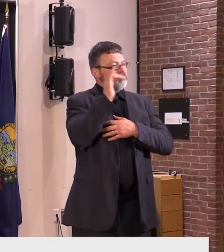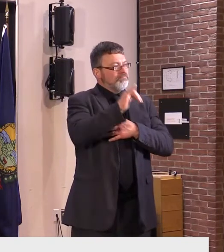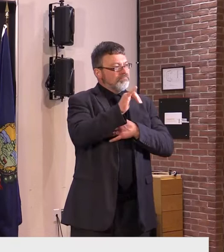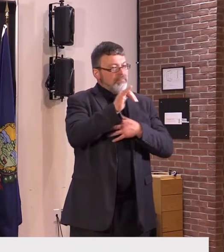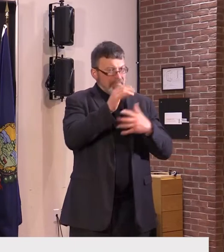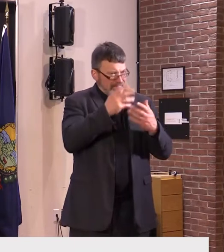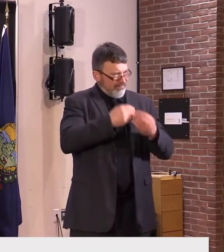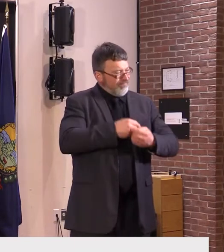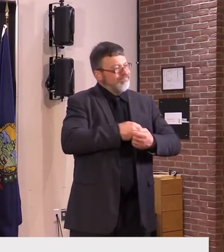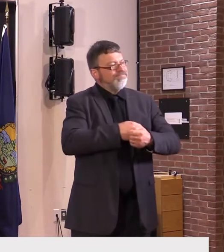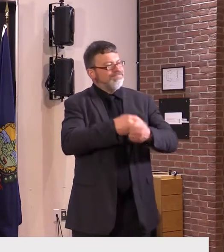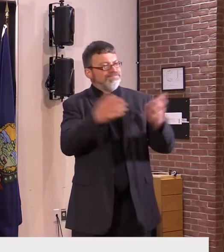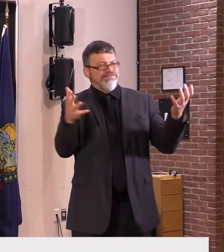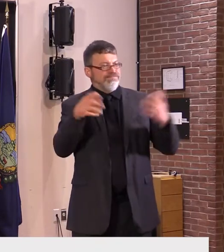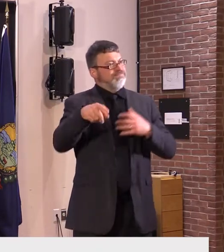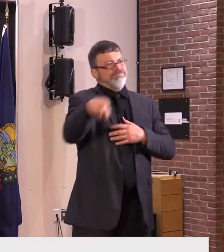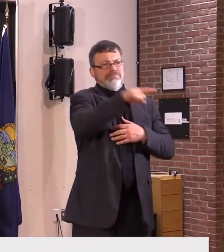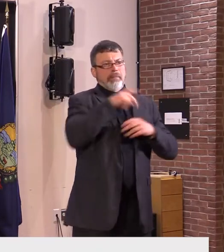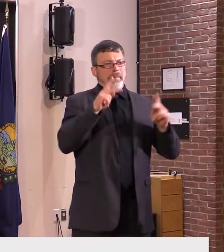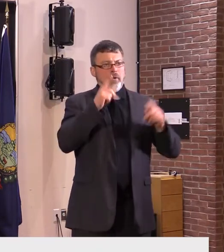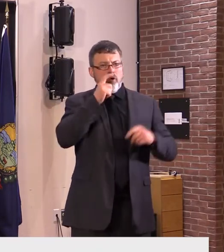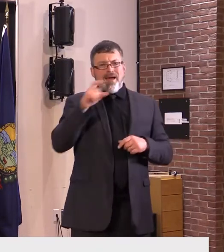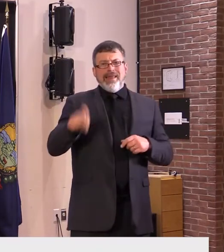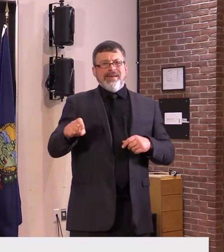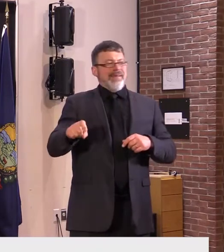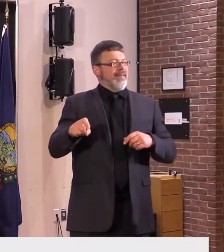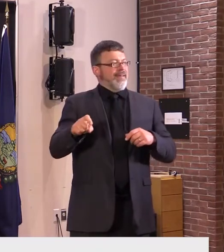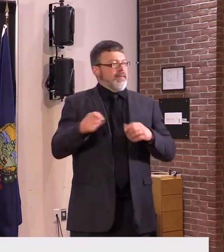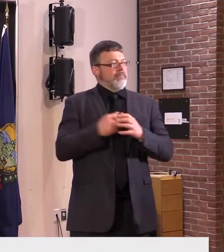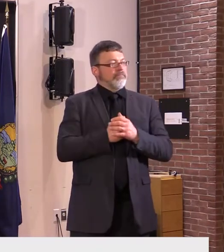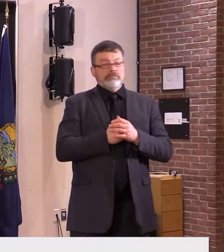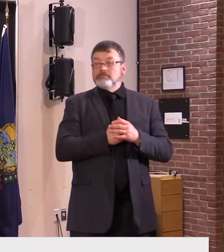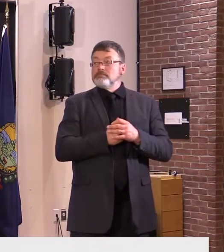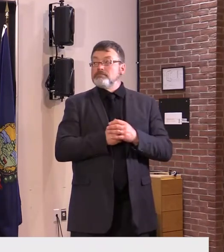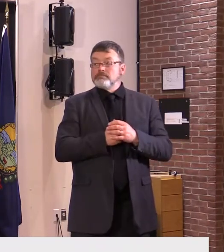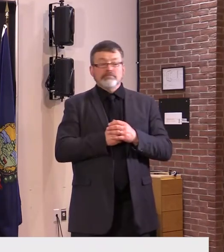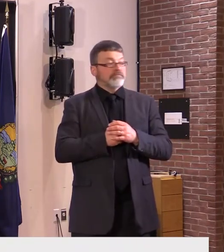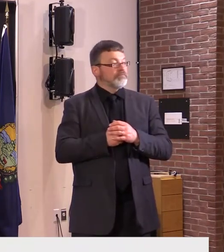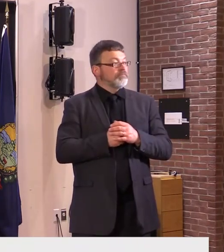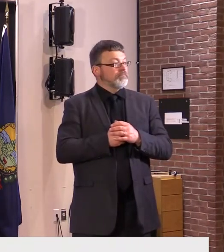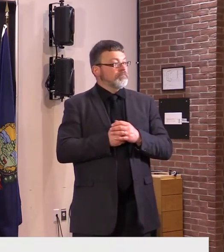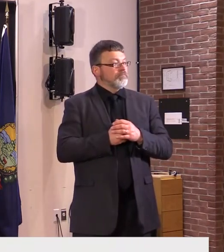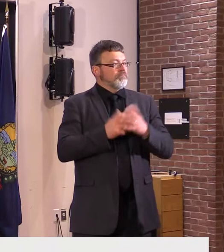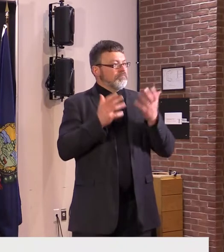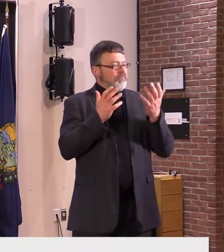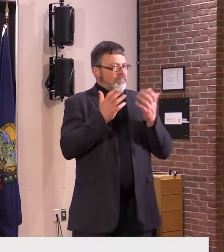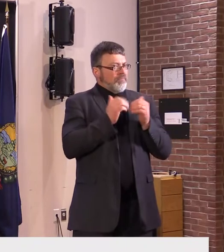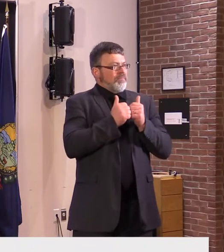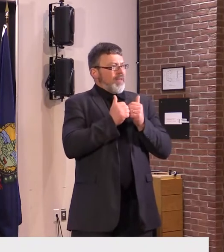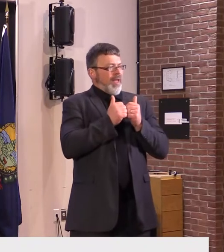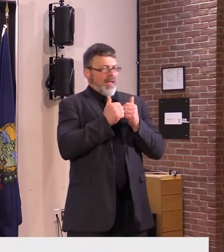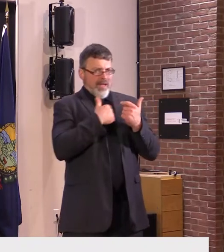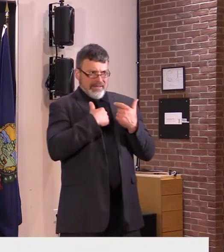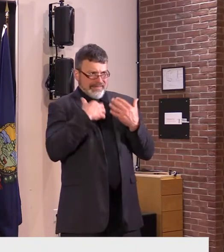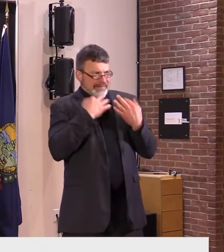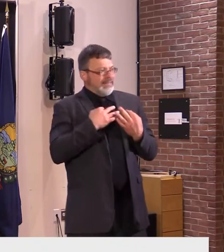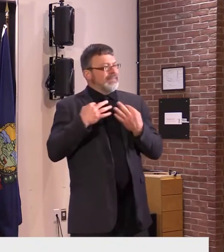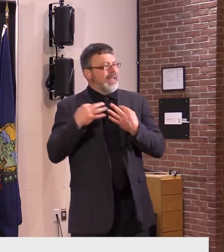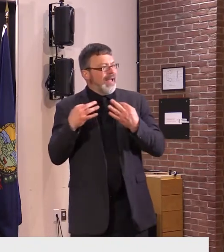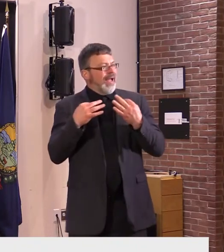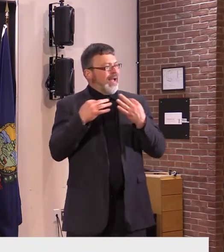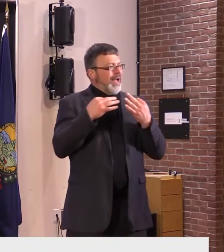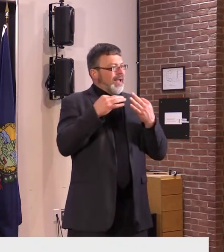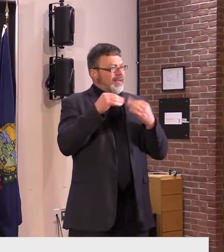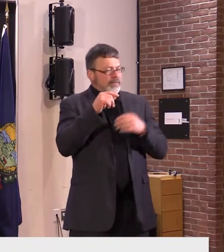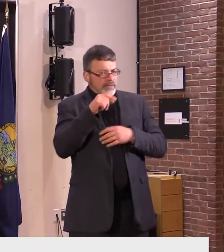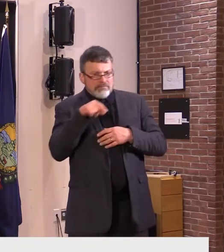Vermonters. We provided user-friendly tools to help in the decision-making process. We encourage clinicians